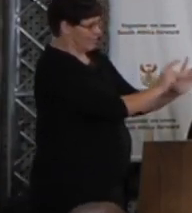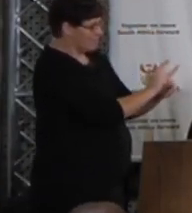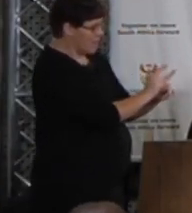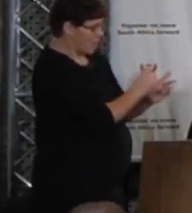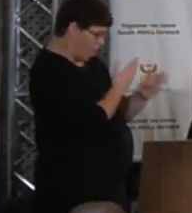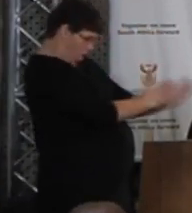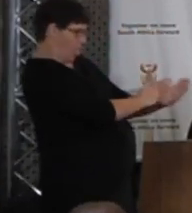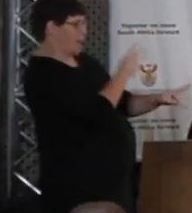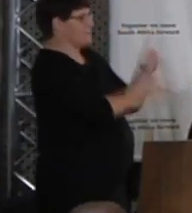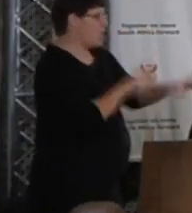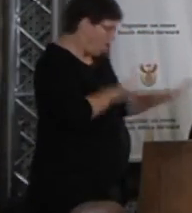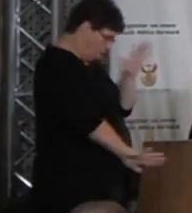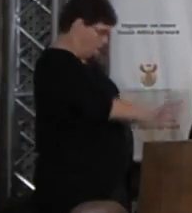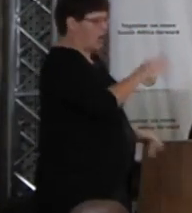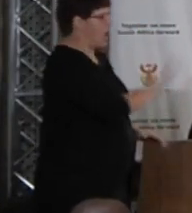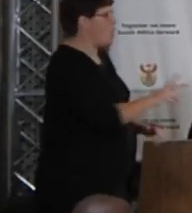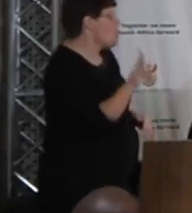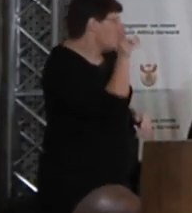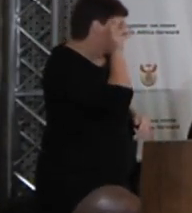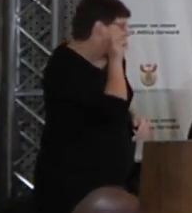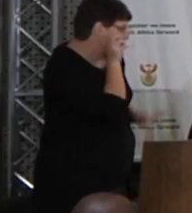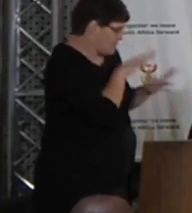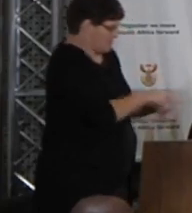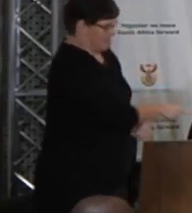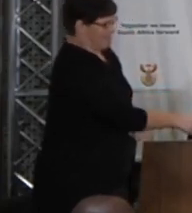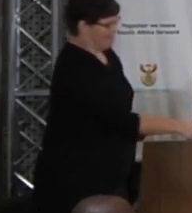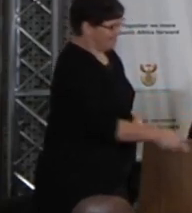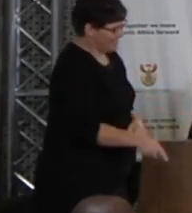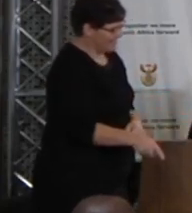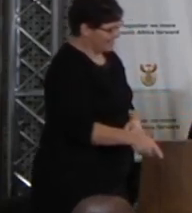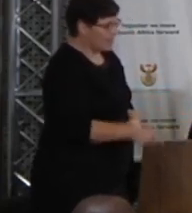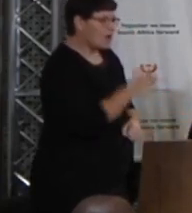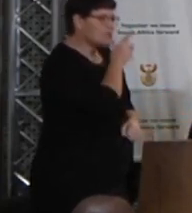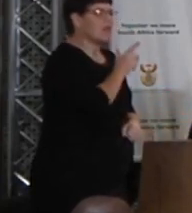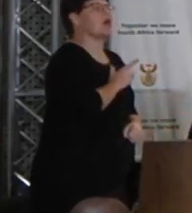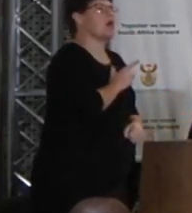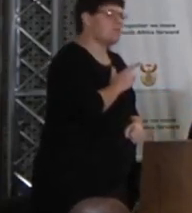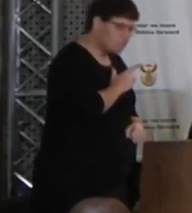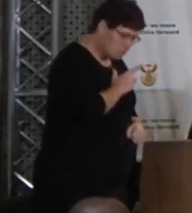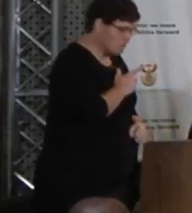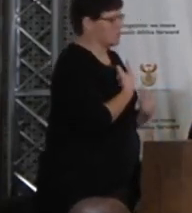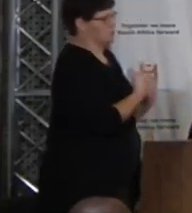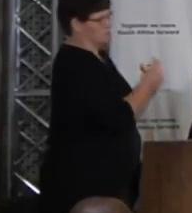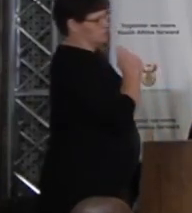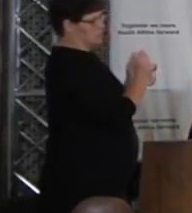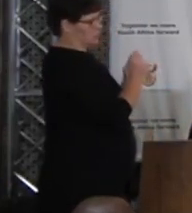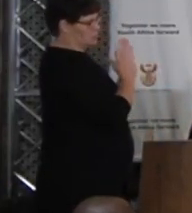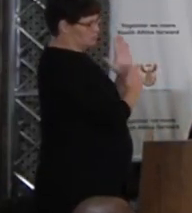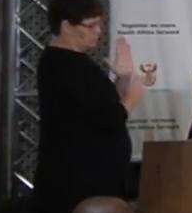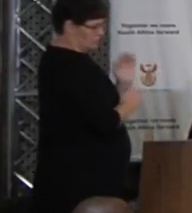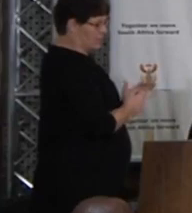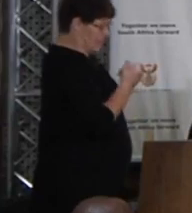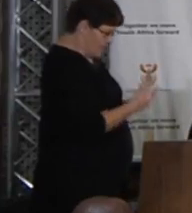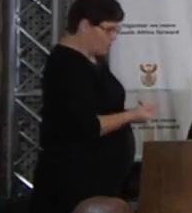menace to our people? We are a listening government. We listen to our people. Having said that, I